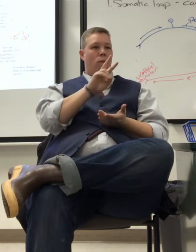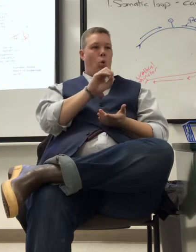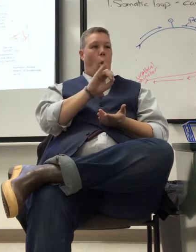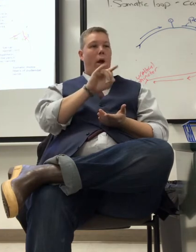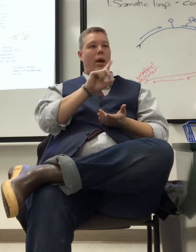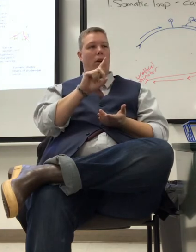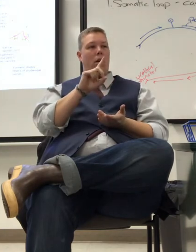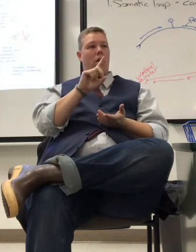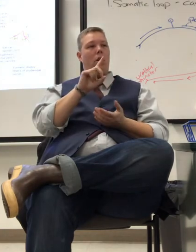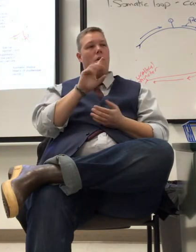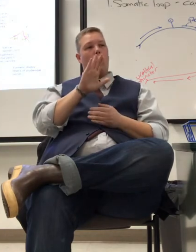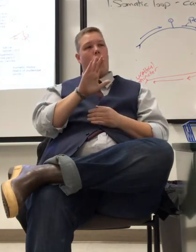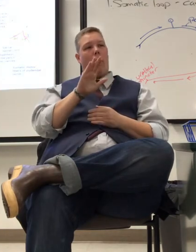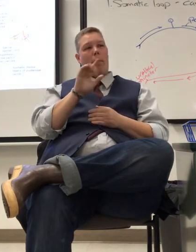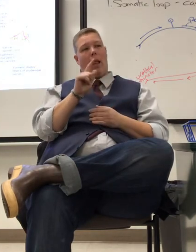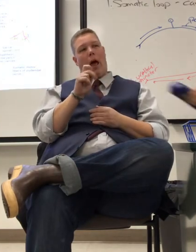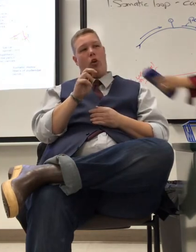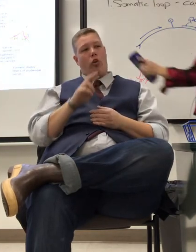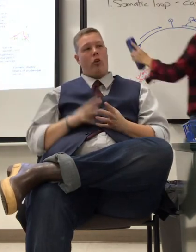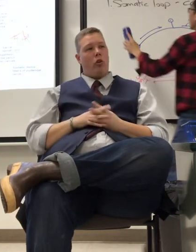And that's shown on the right.